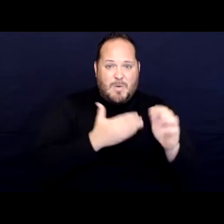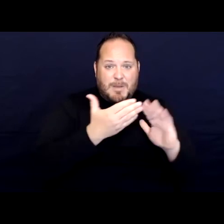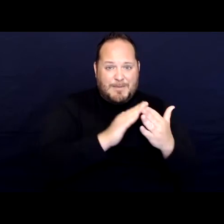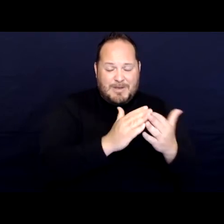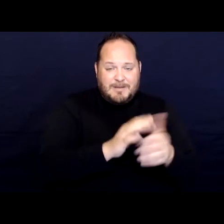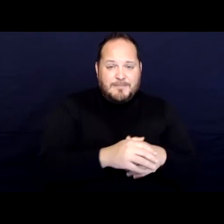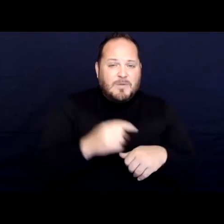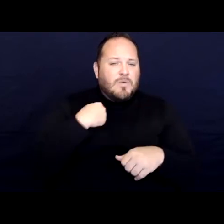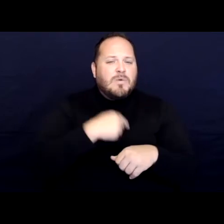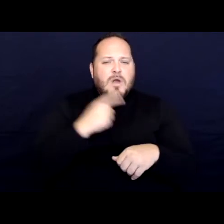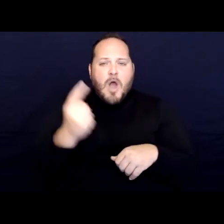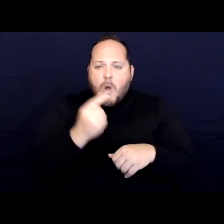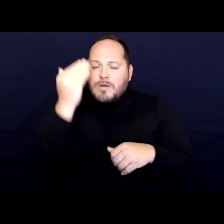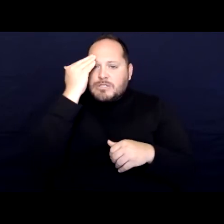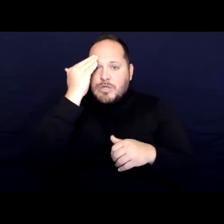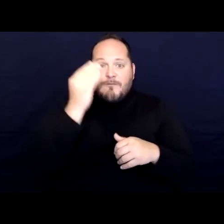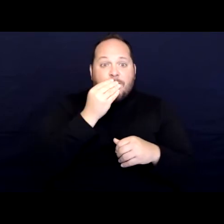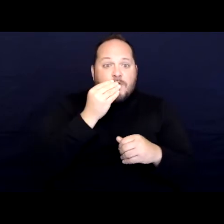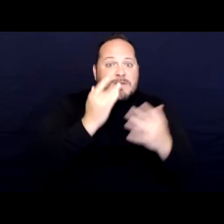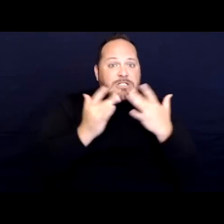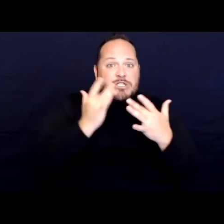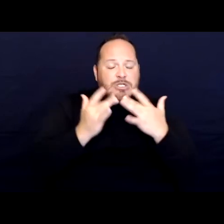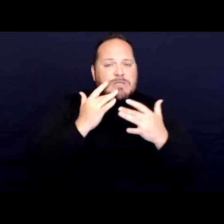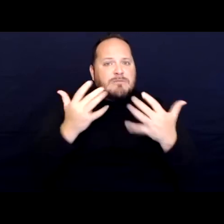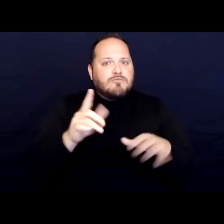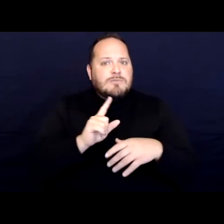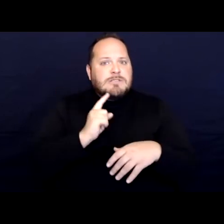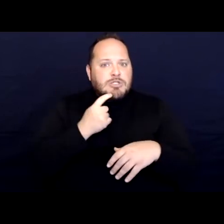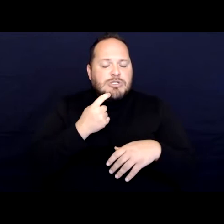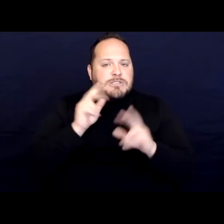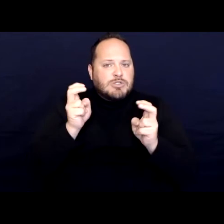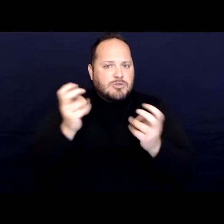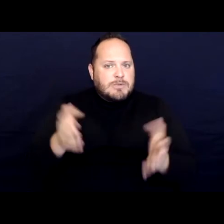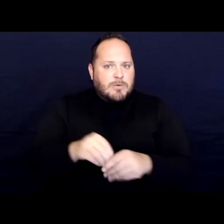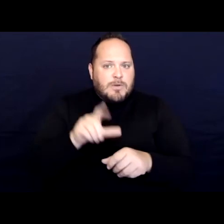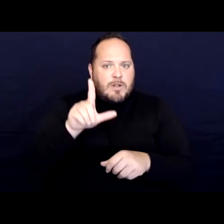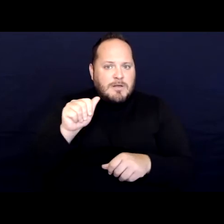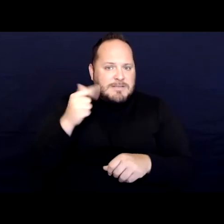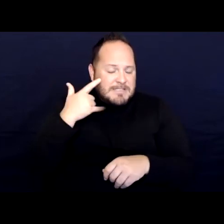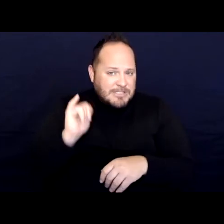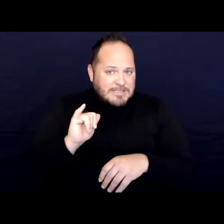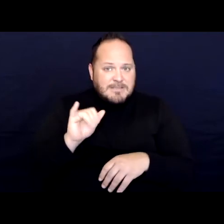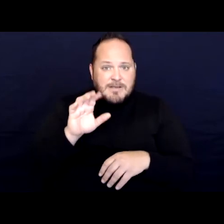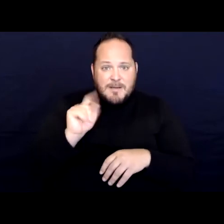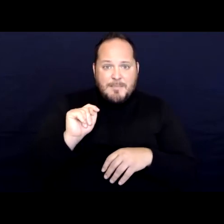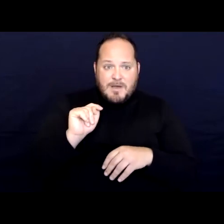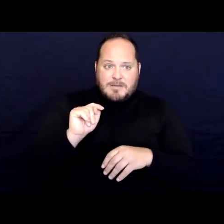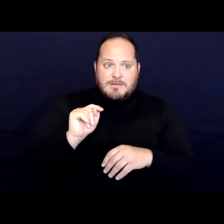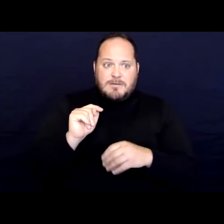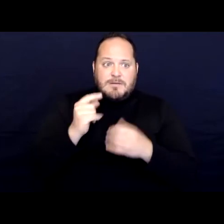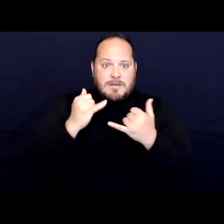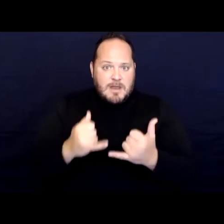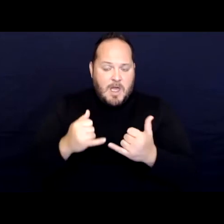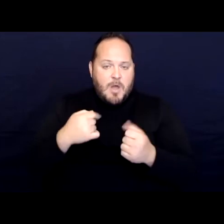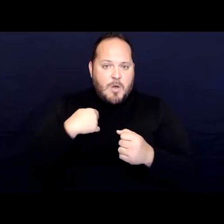Angeles. Uh, but this was now something that was starting to happen in terms